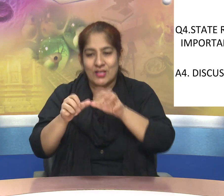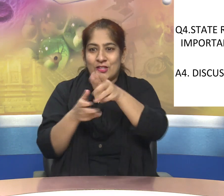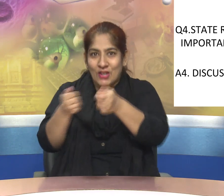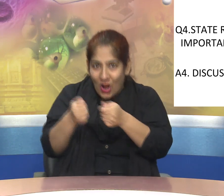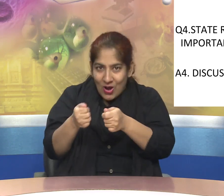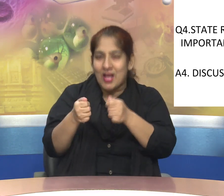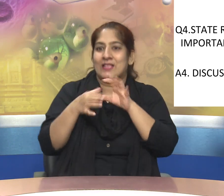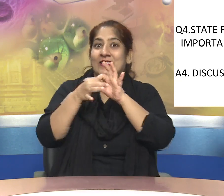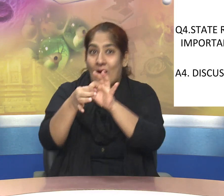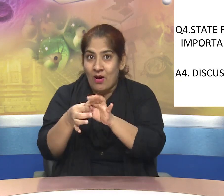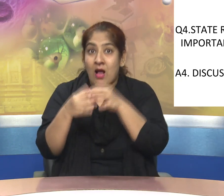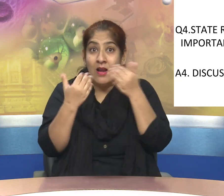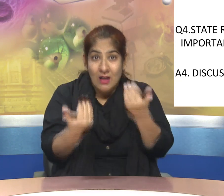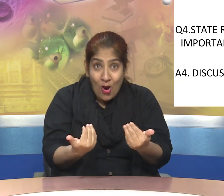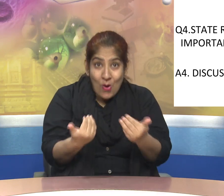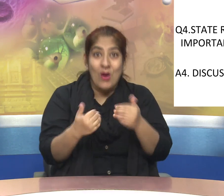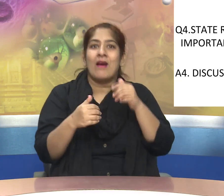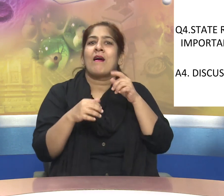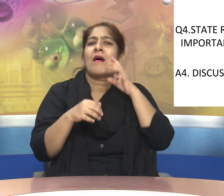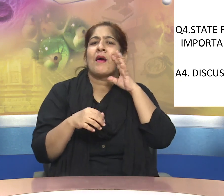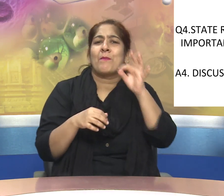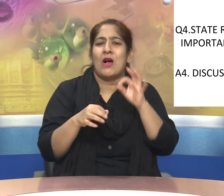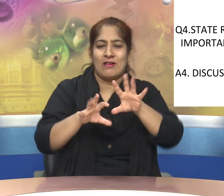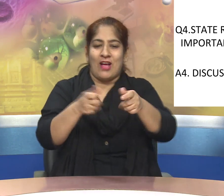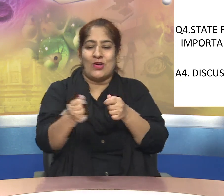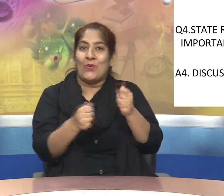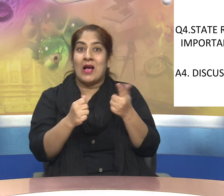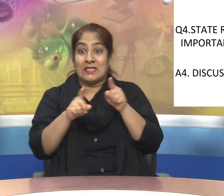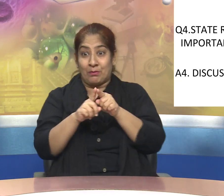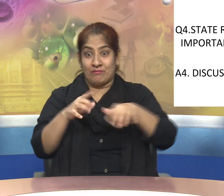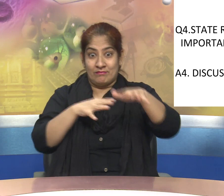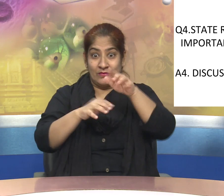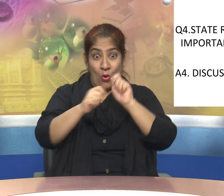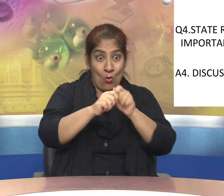There are different steps involved in the process of control.